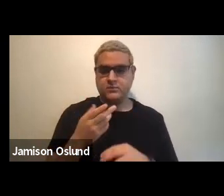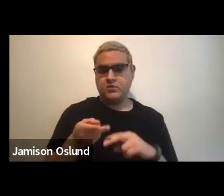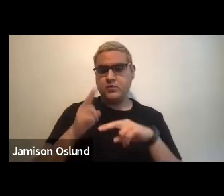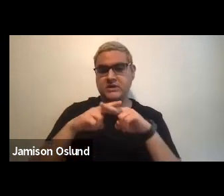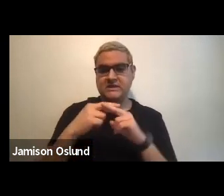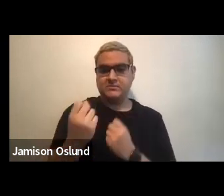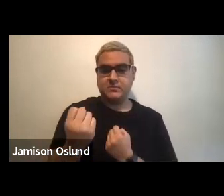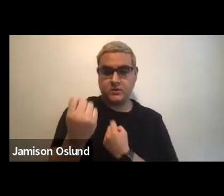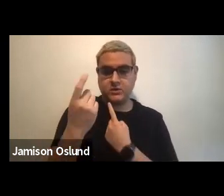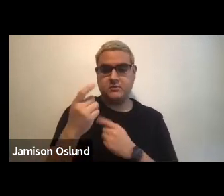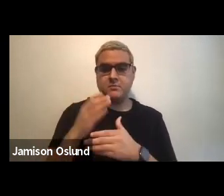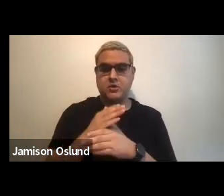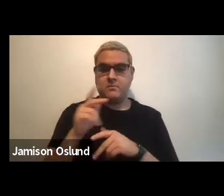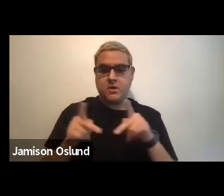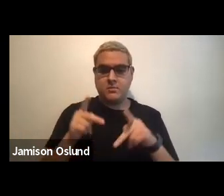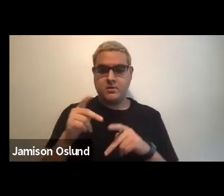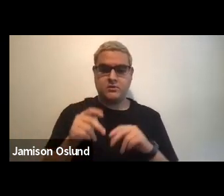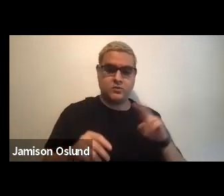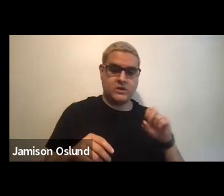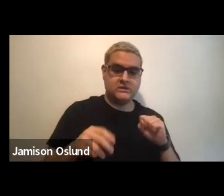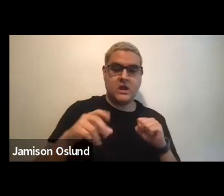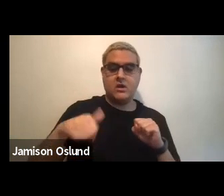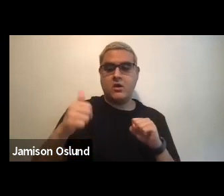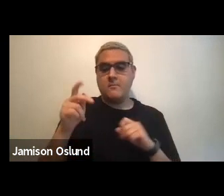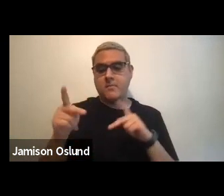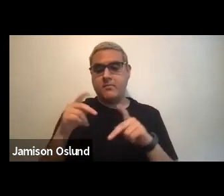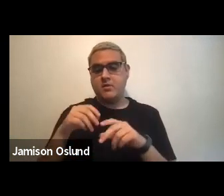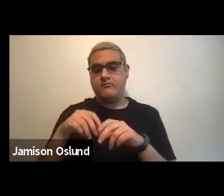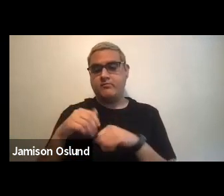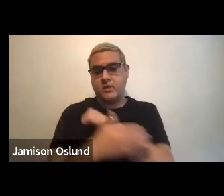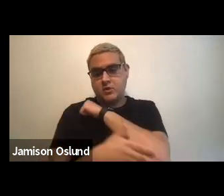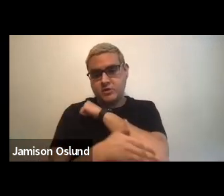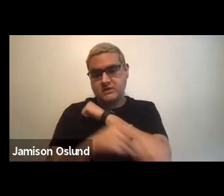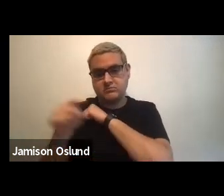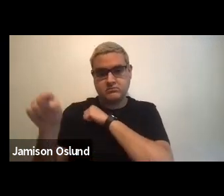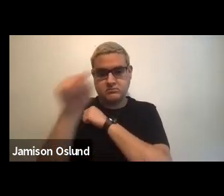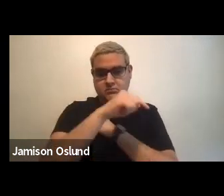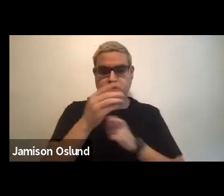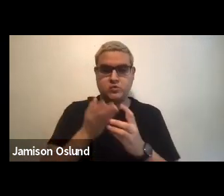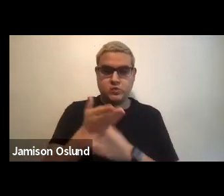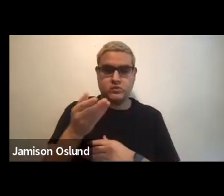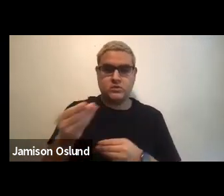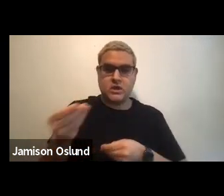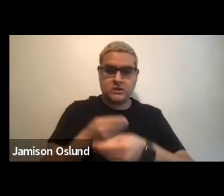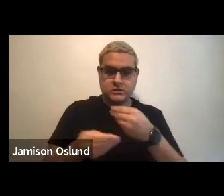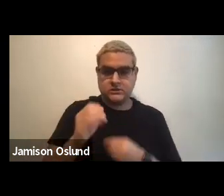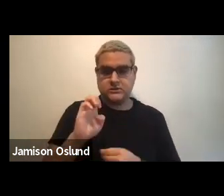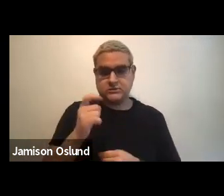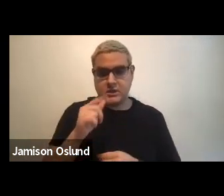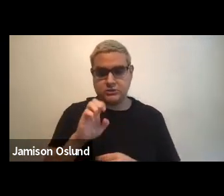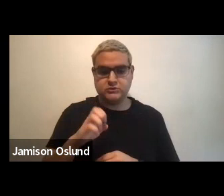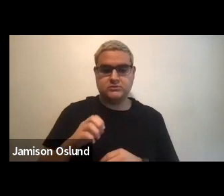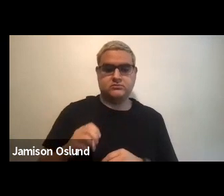The goal of the Fulbright is to increase mutual understanding between people of the United States and people in